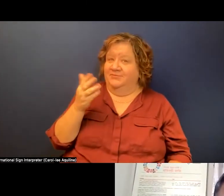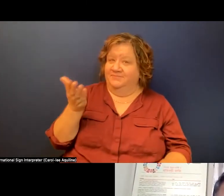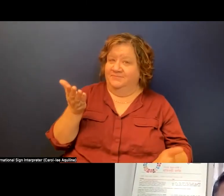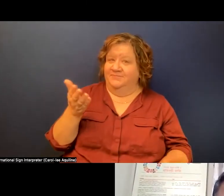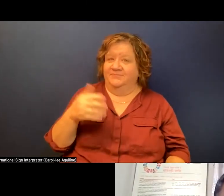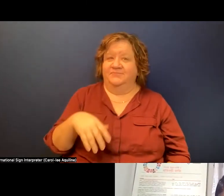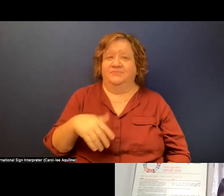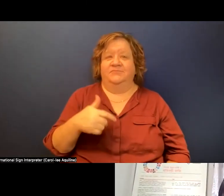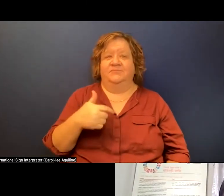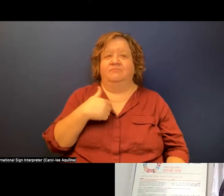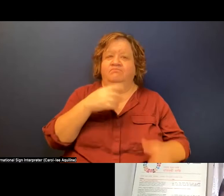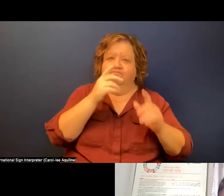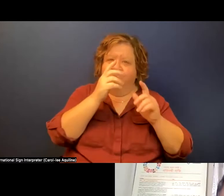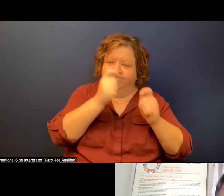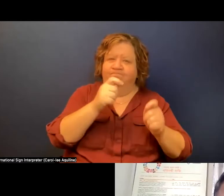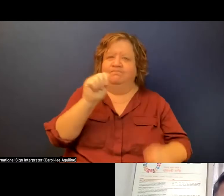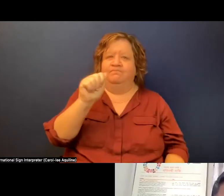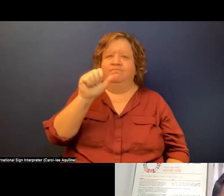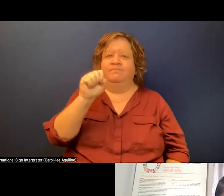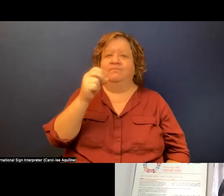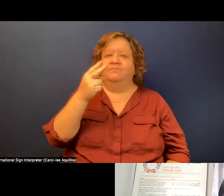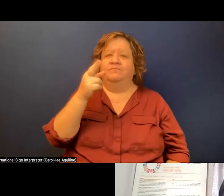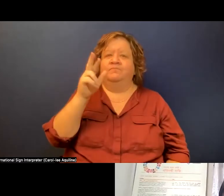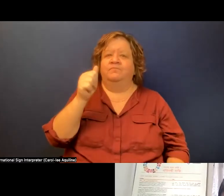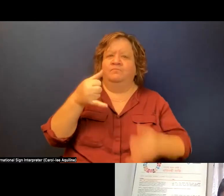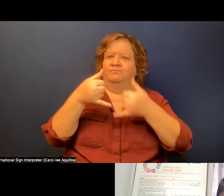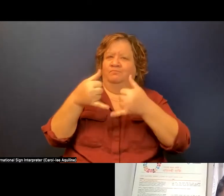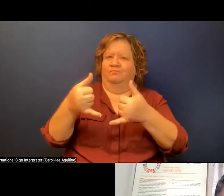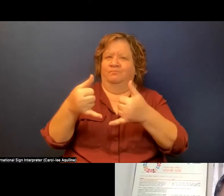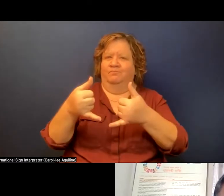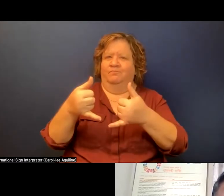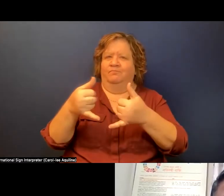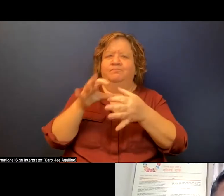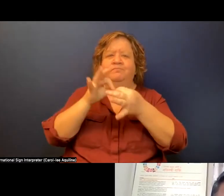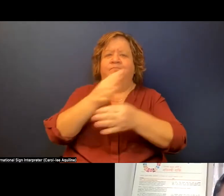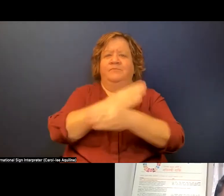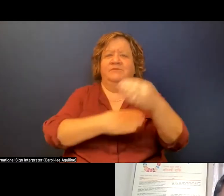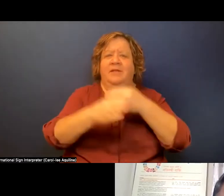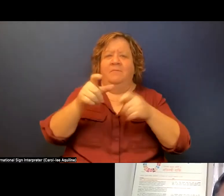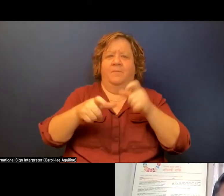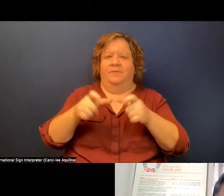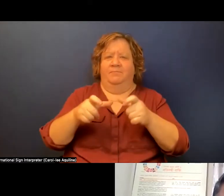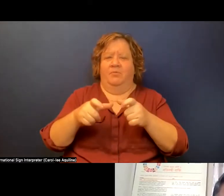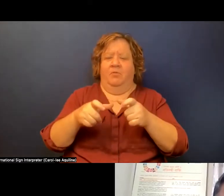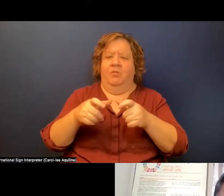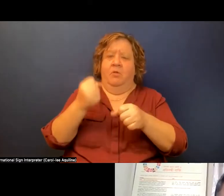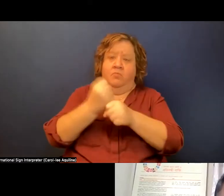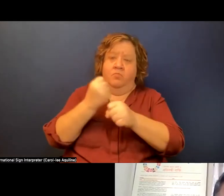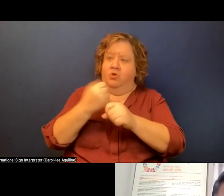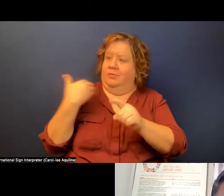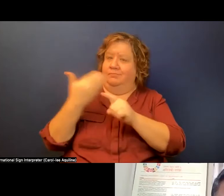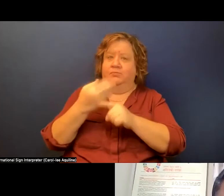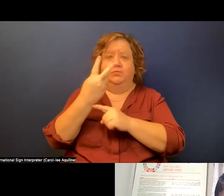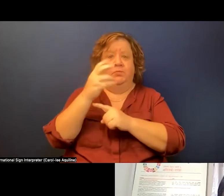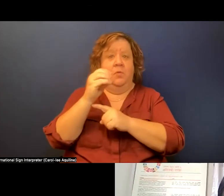leading organization of persons with disabilities, working since 2008 in Bangladesh. He has worked in the capacity of a